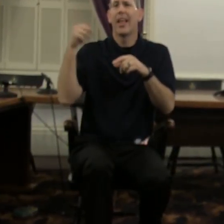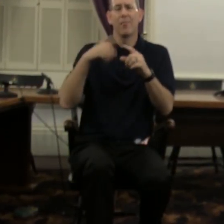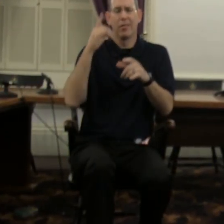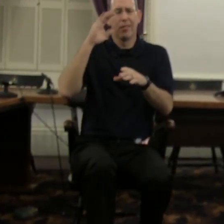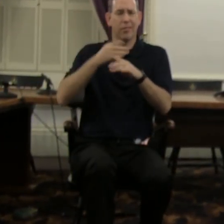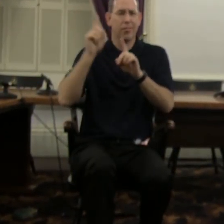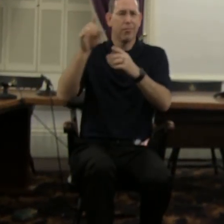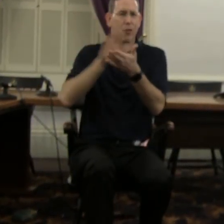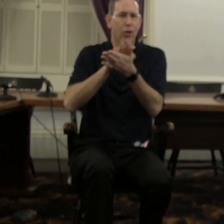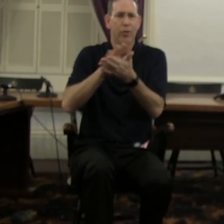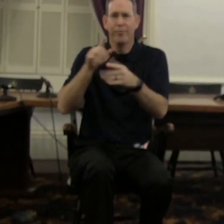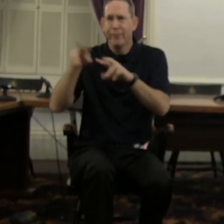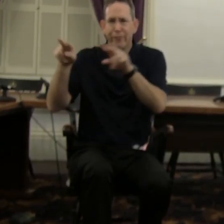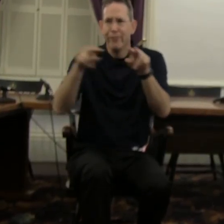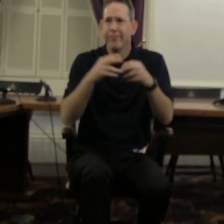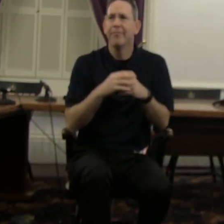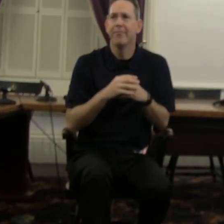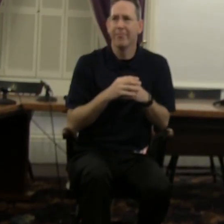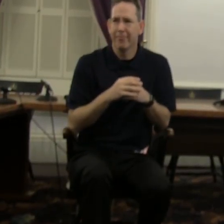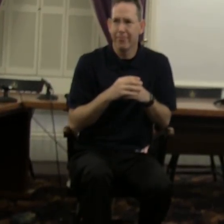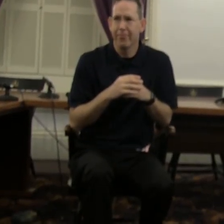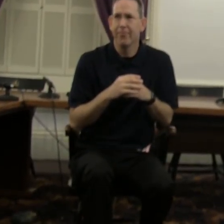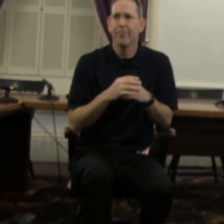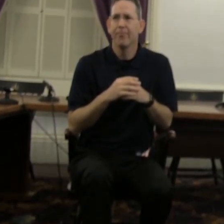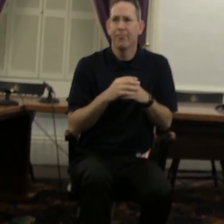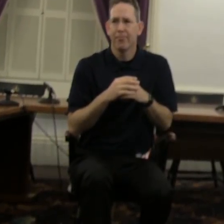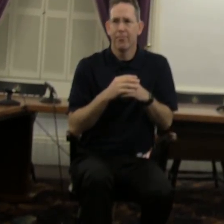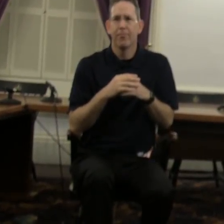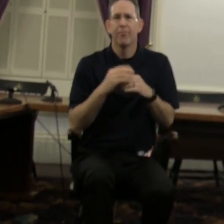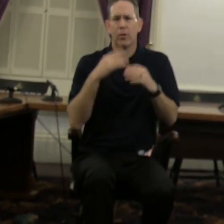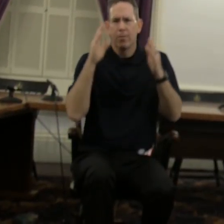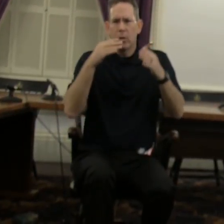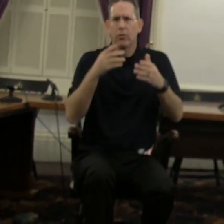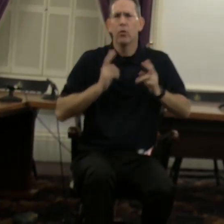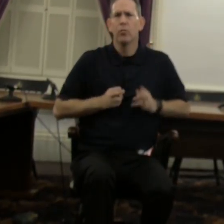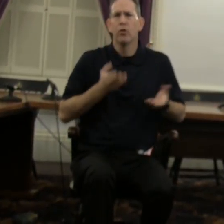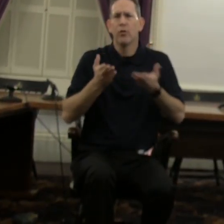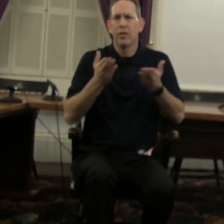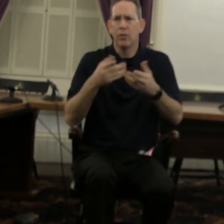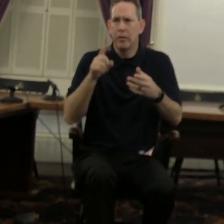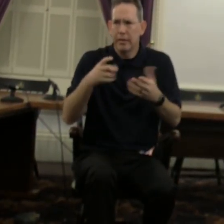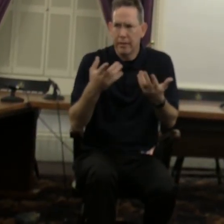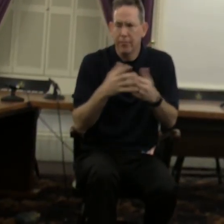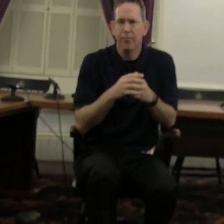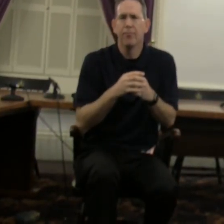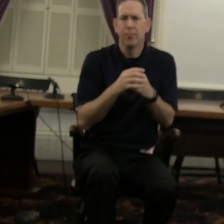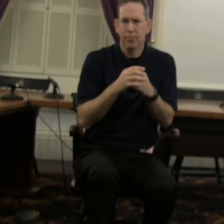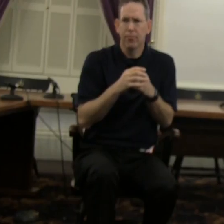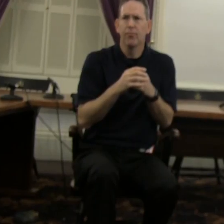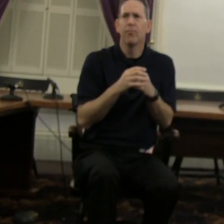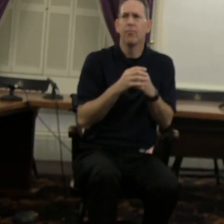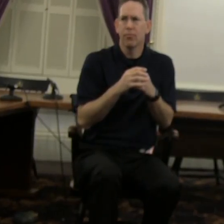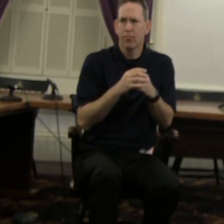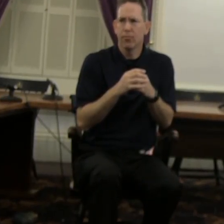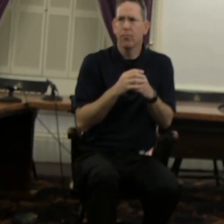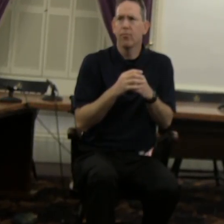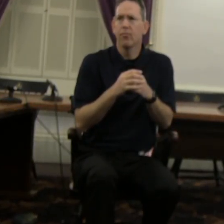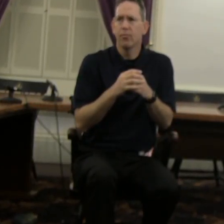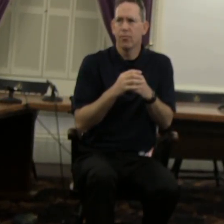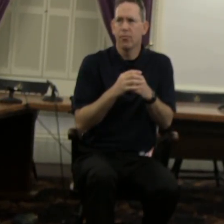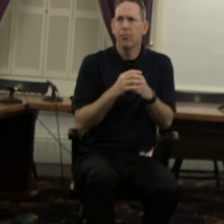winter break. She said, "I'm so sorry on so many levels not to be present for Disability Awareness Day. Given my background